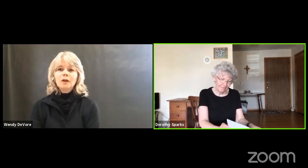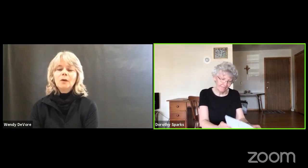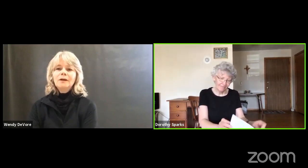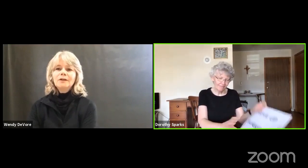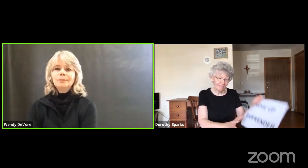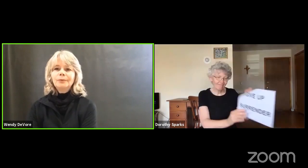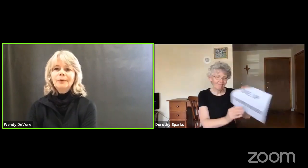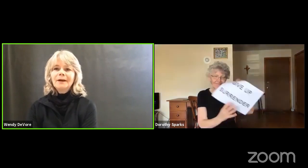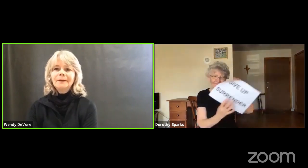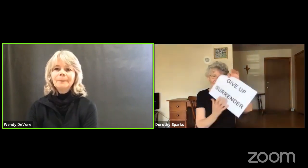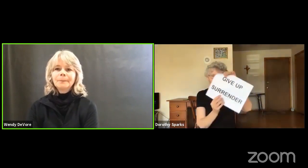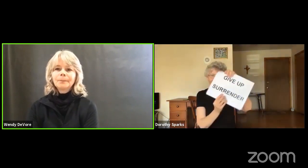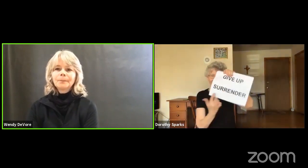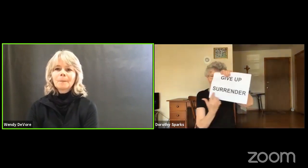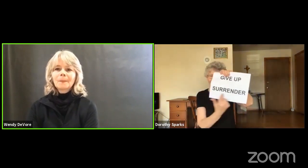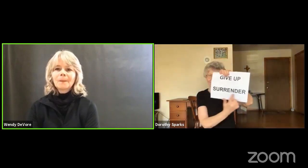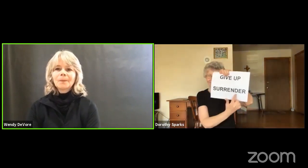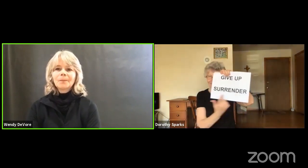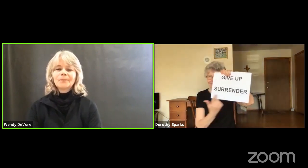And the Lord's Prayer